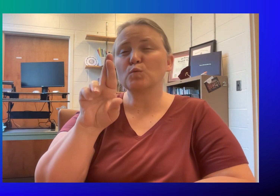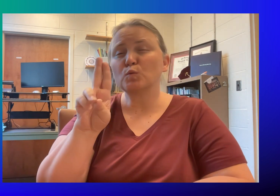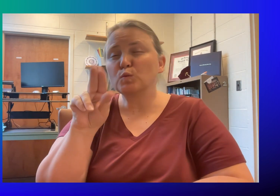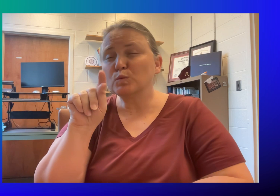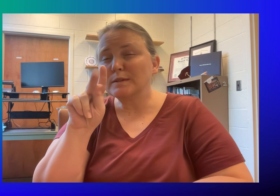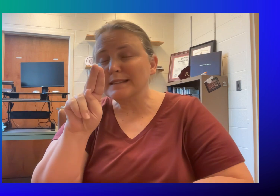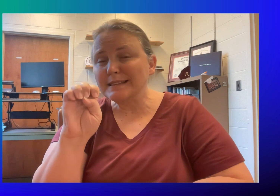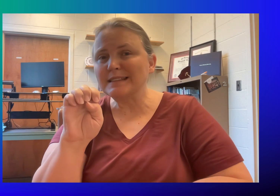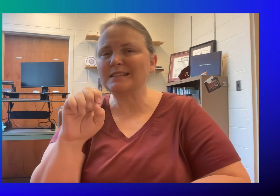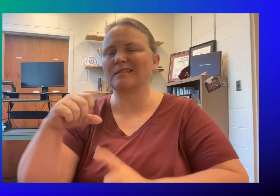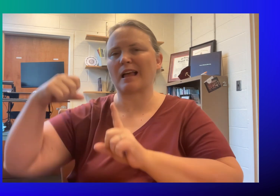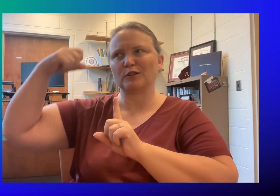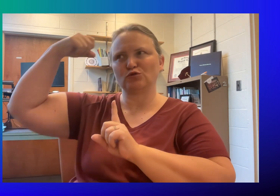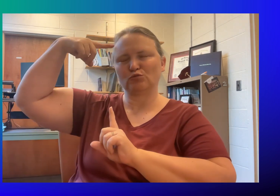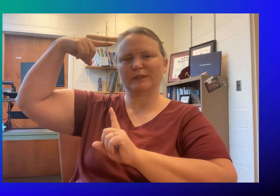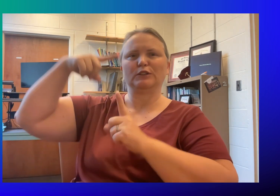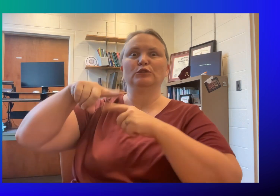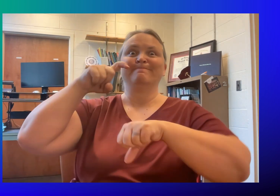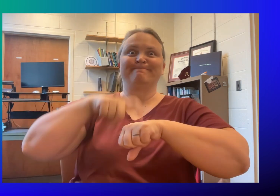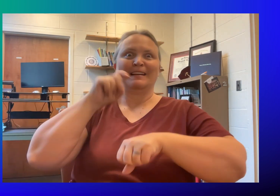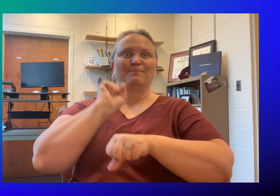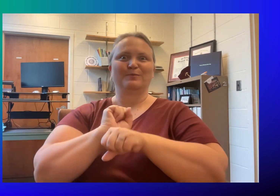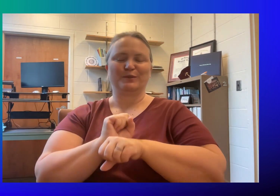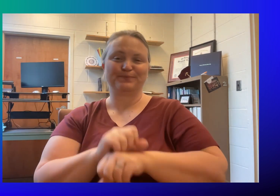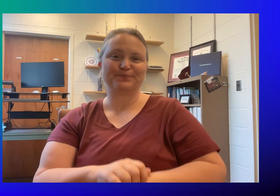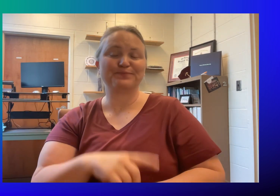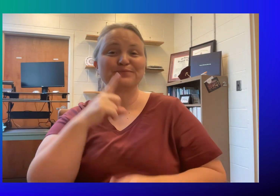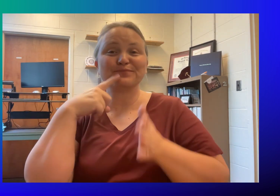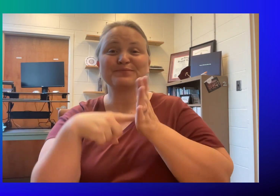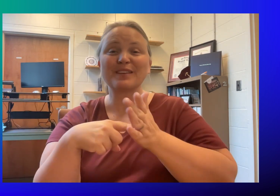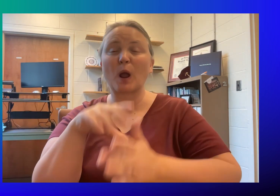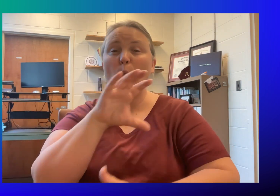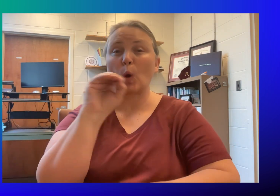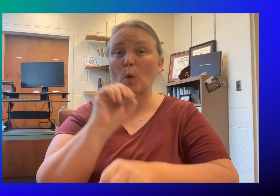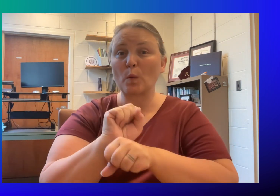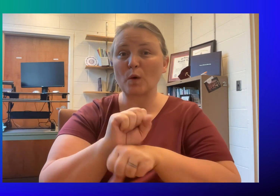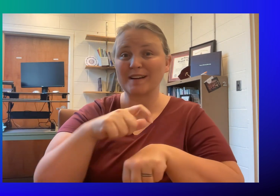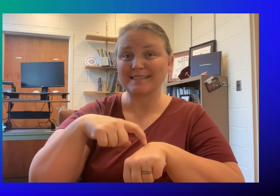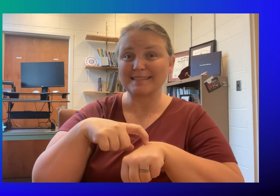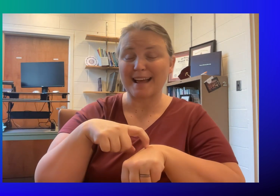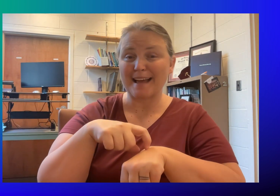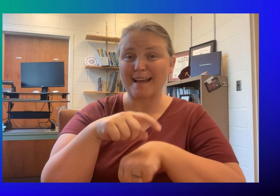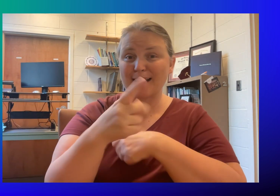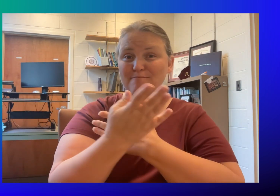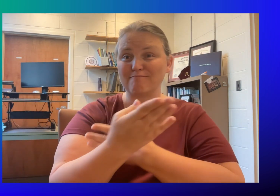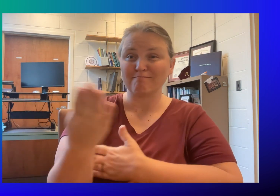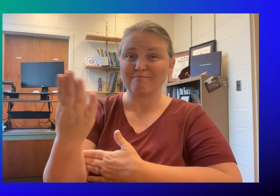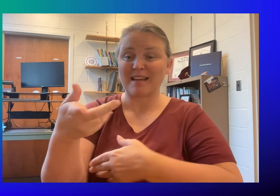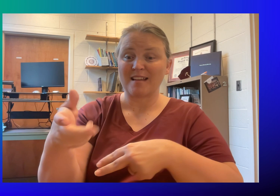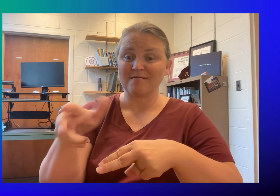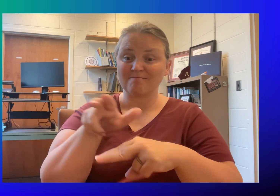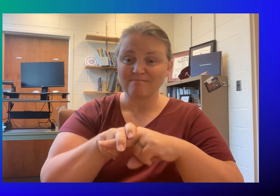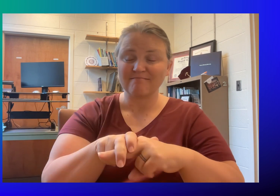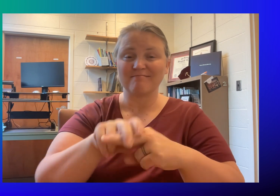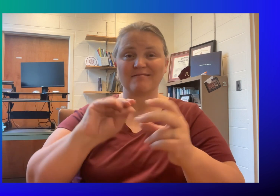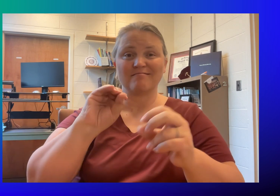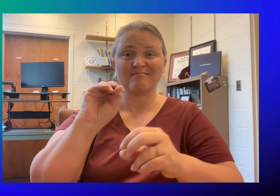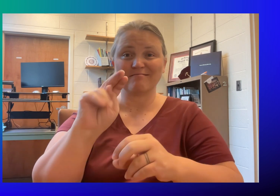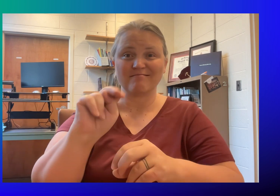and routines that just trigger our mind like, oh, now it's time to work. For example, I have co-working sessions. When I sit down on my